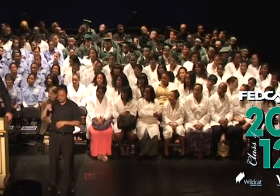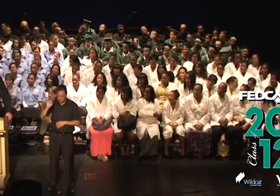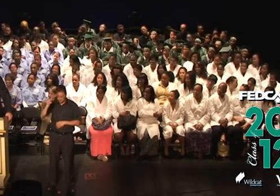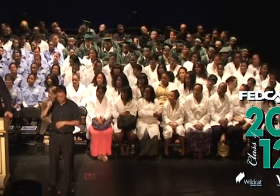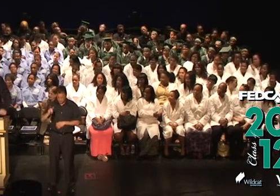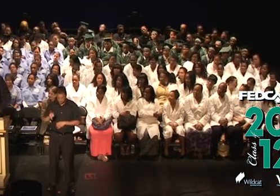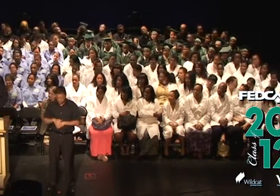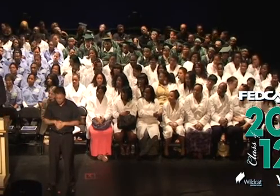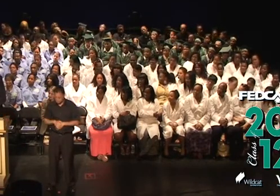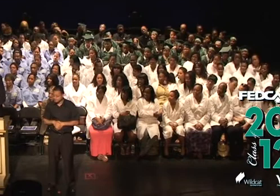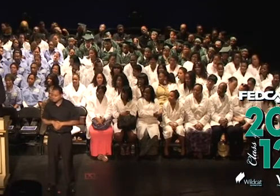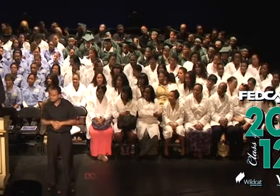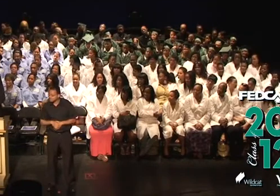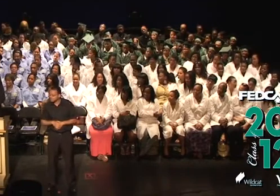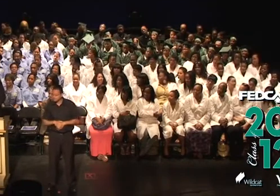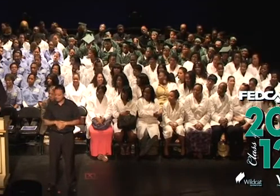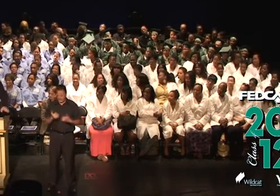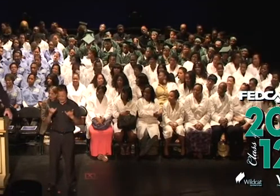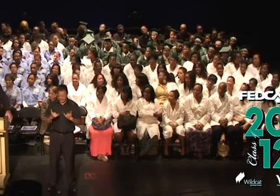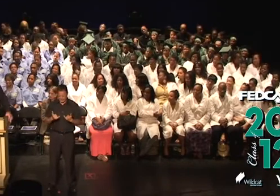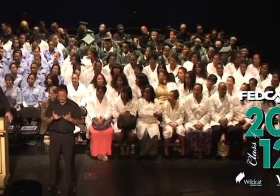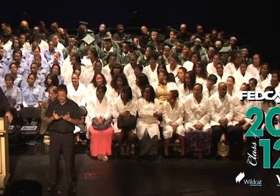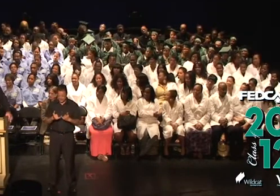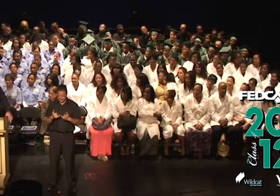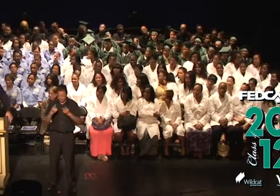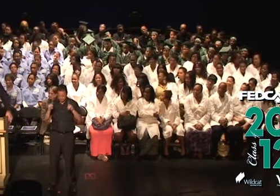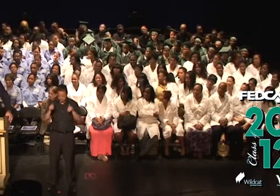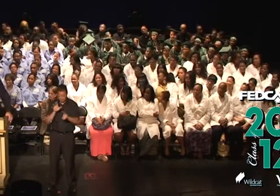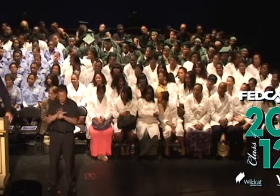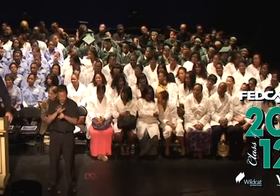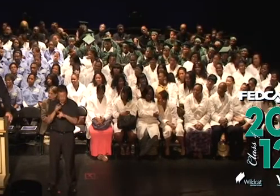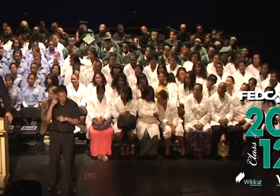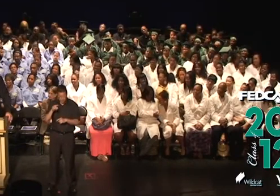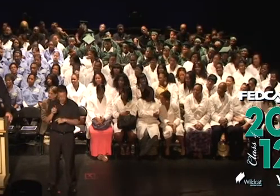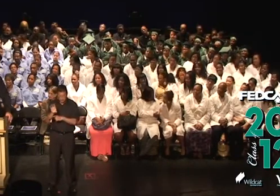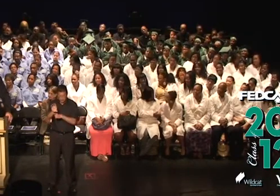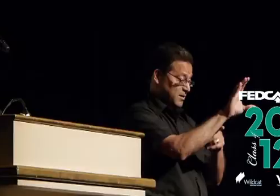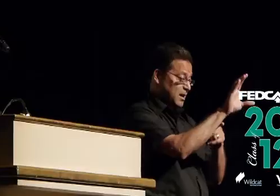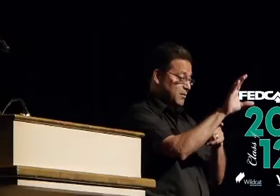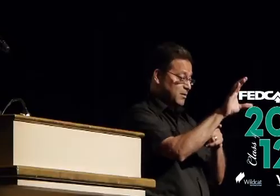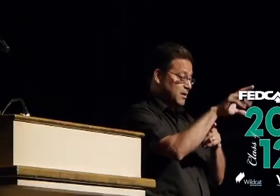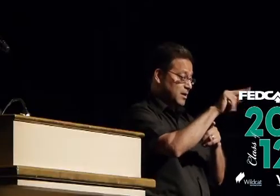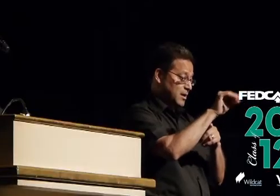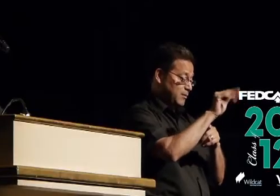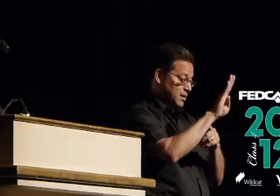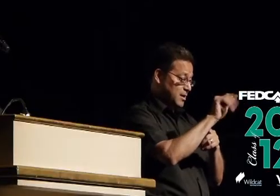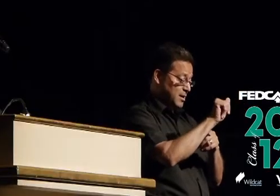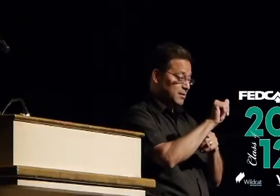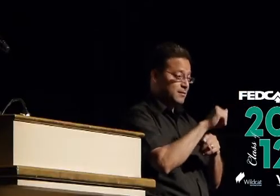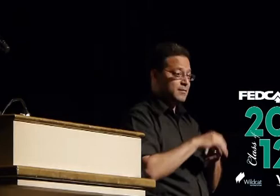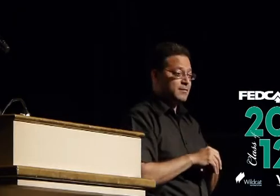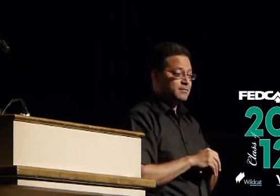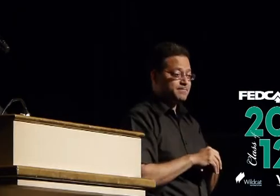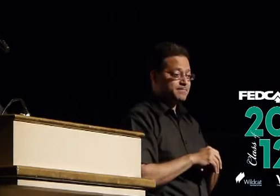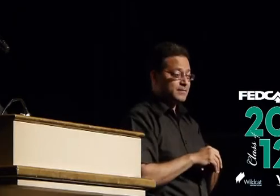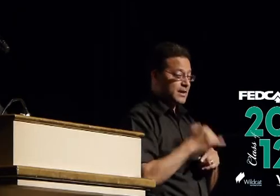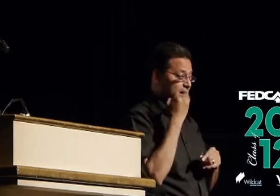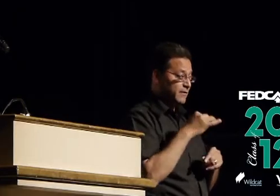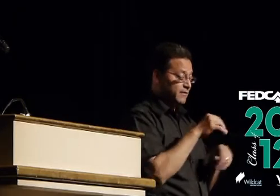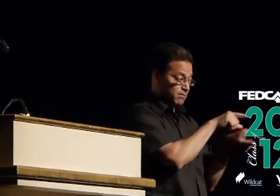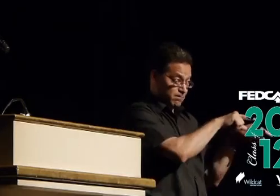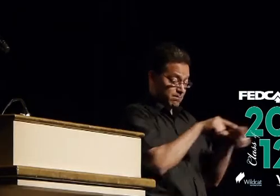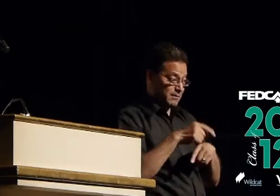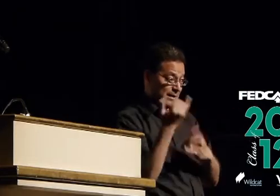okay so right now it's famous for the cameras if you're watching the NBA playoffs by the way if I came back today